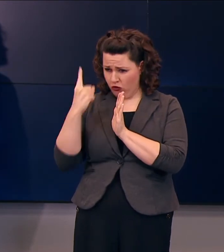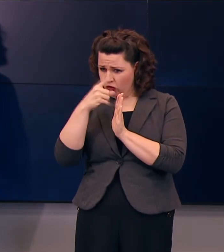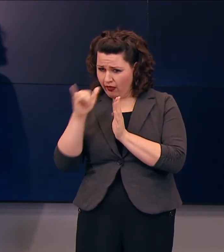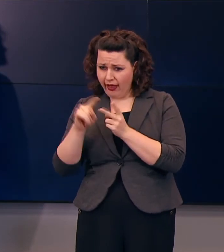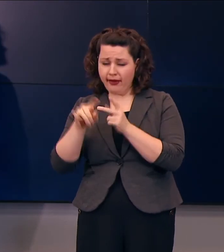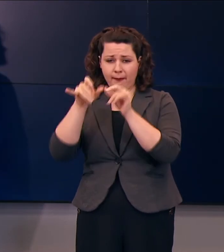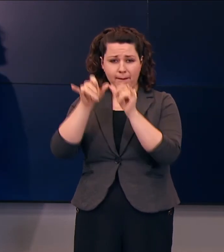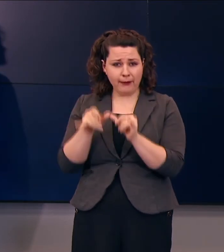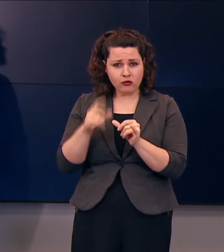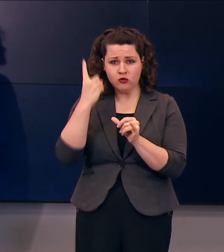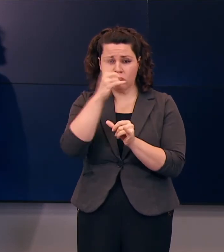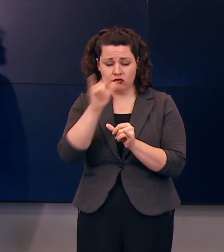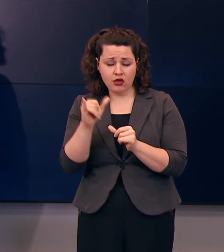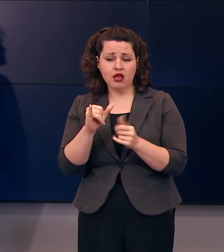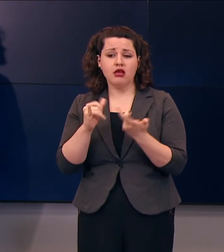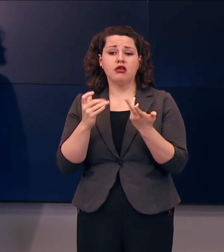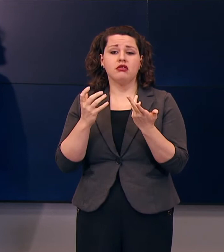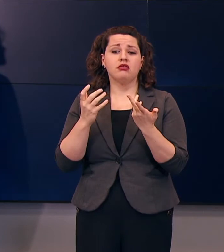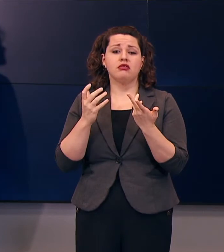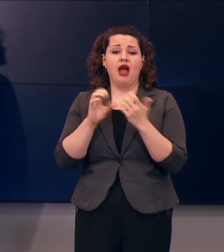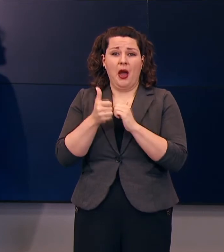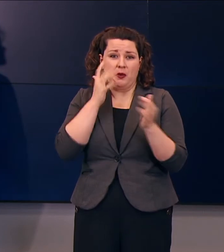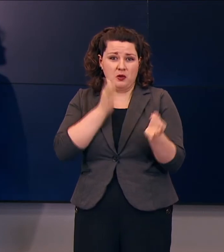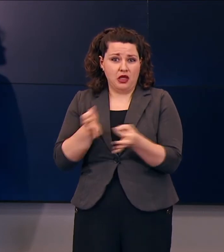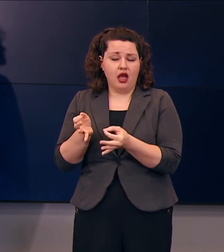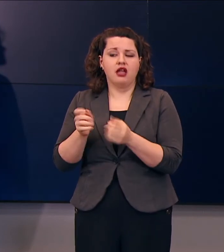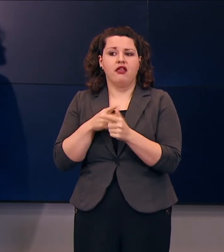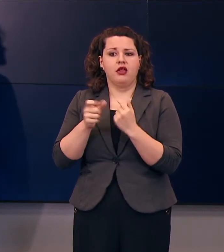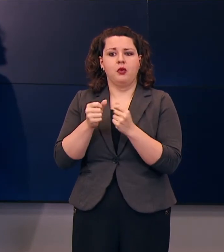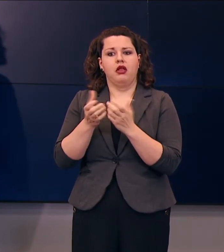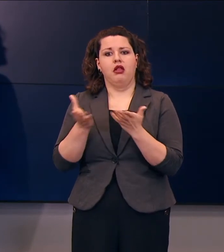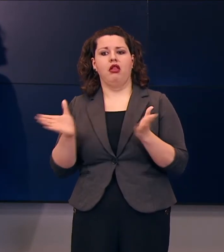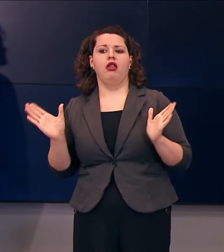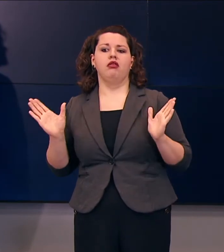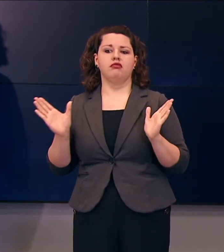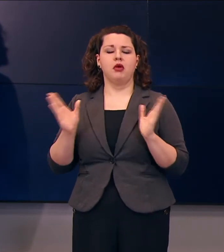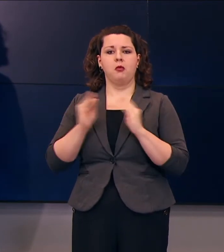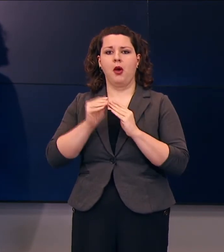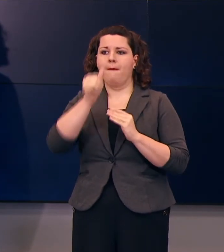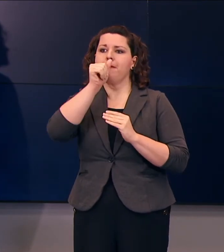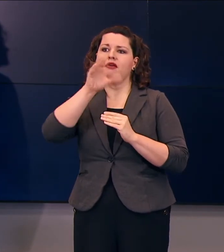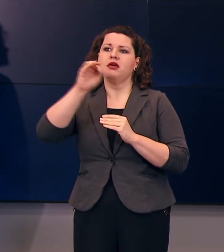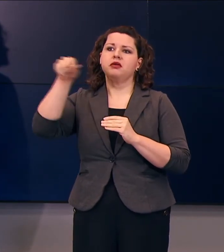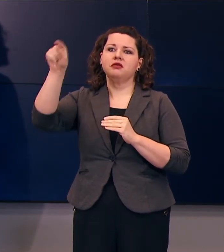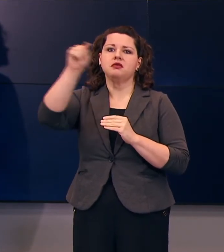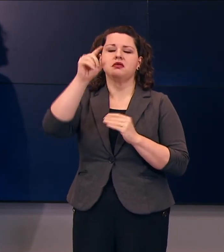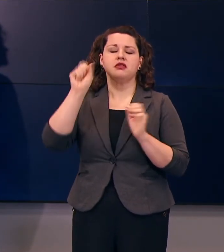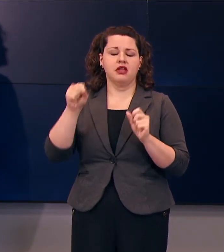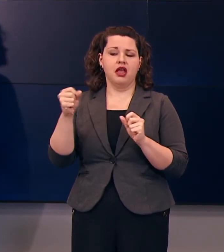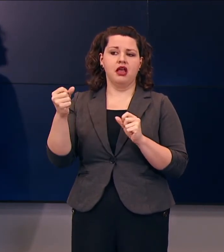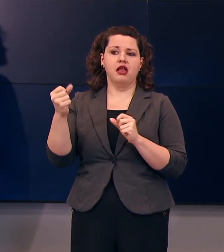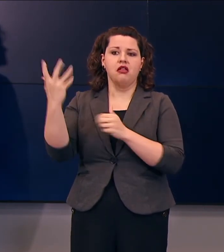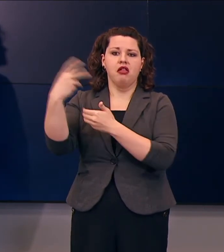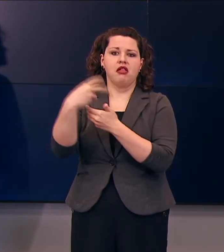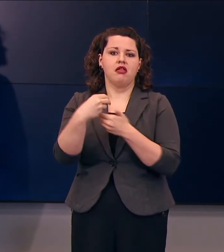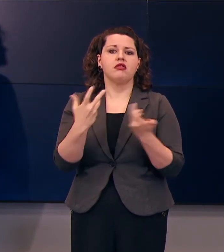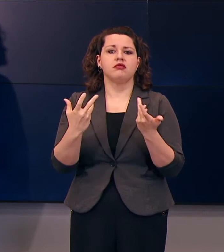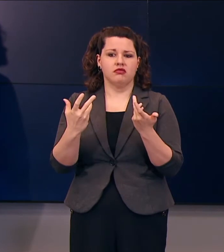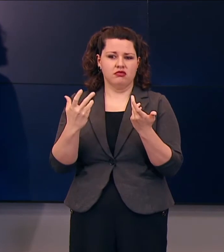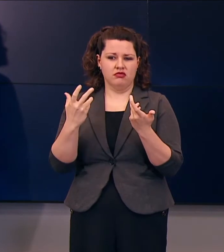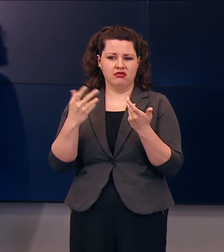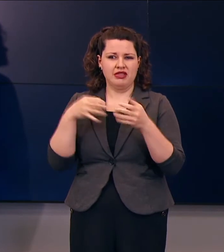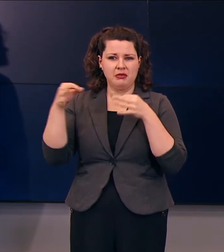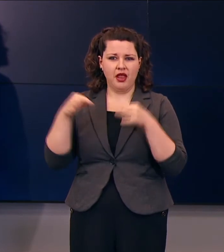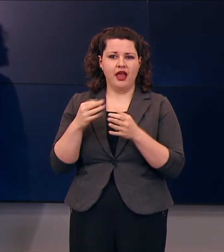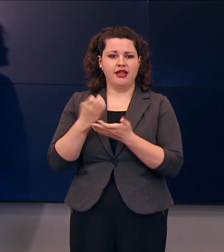those metrics look like, and then we'll broaden the scope out to bring some of the private sector on board to walk through the economic